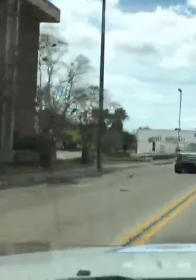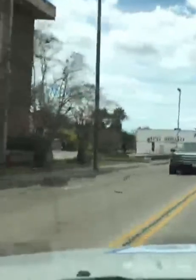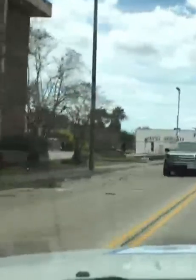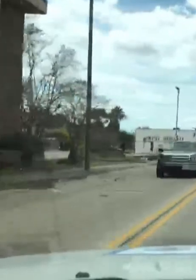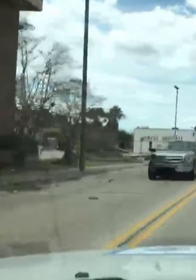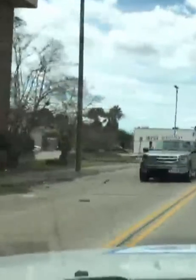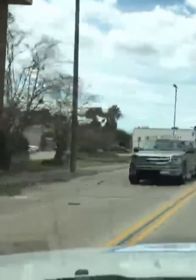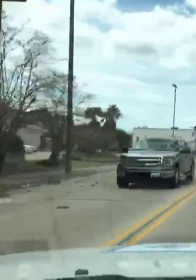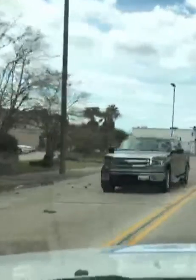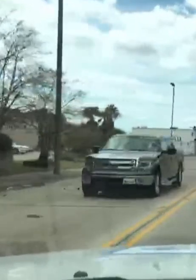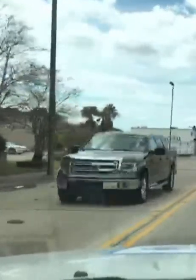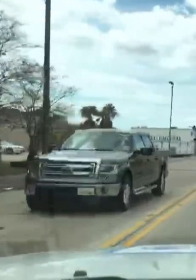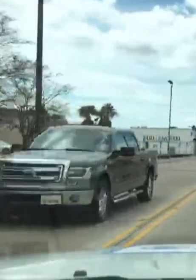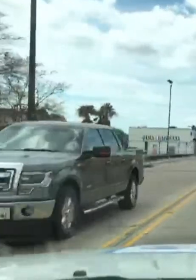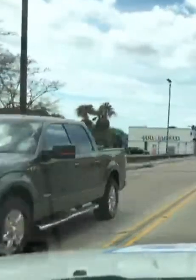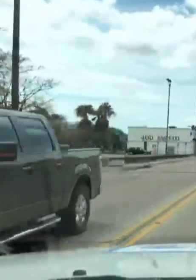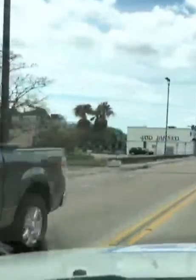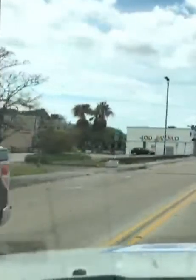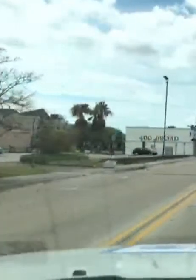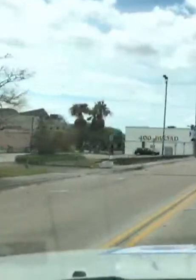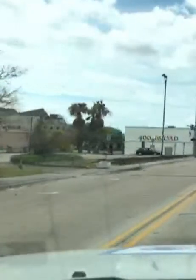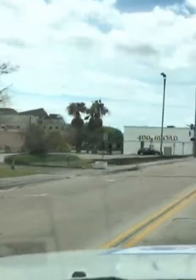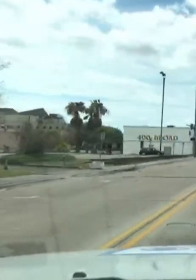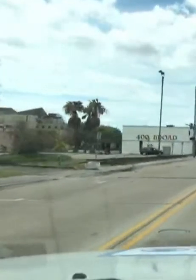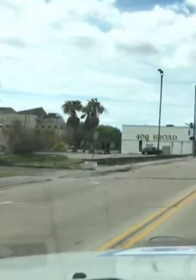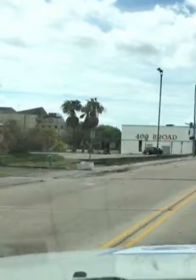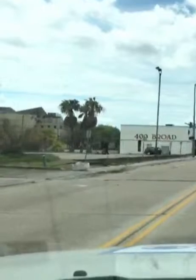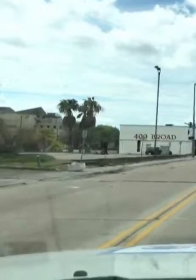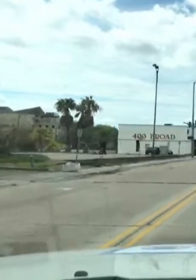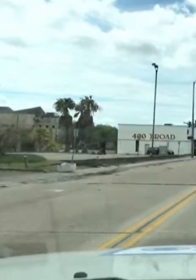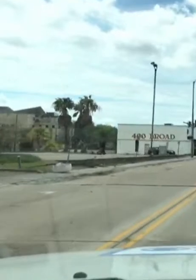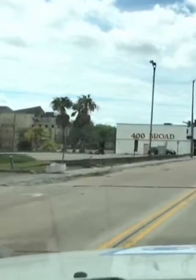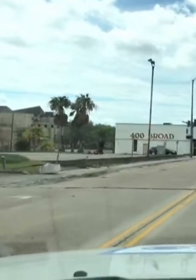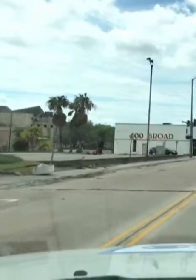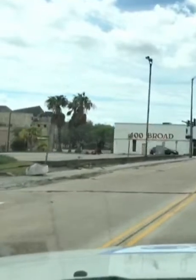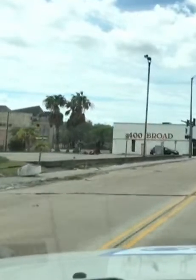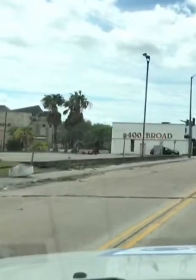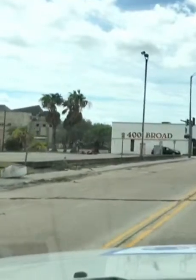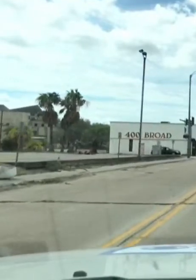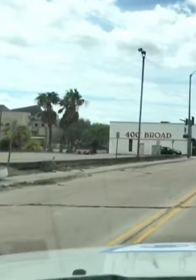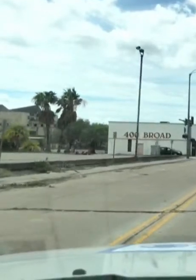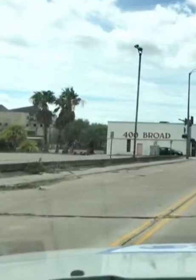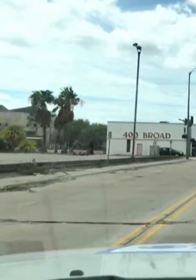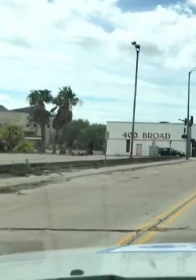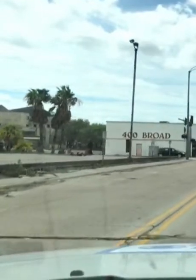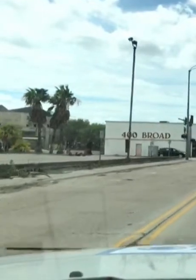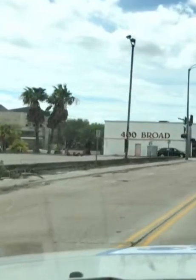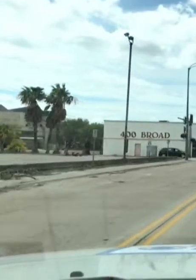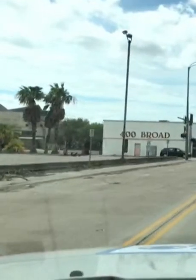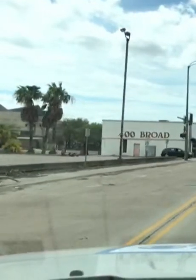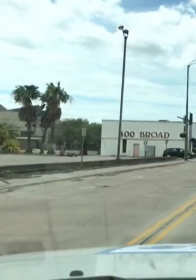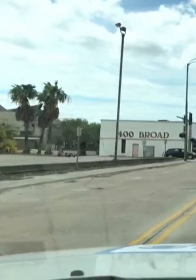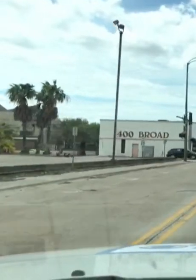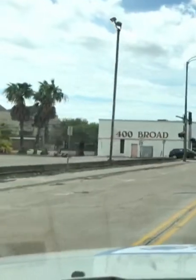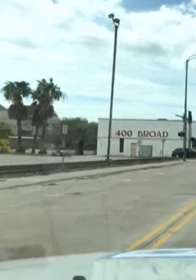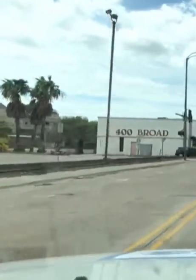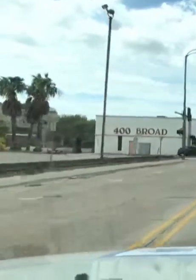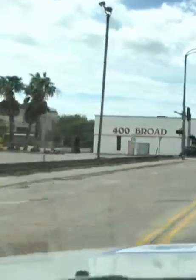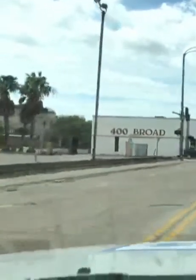Luther King Highway near Highway 90. That was almost like a canopy of just collapsed